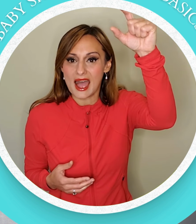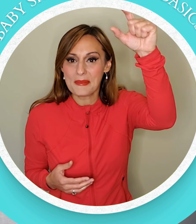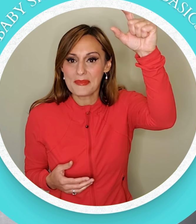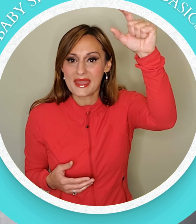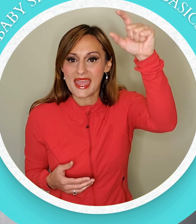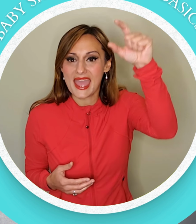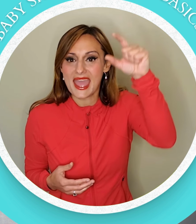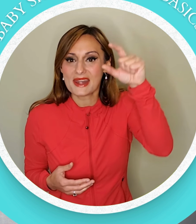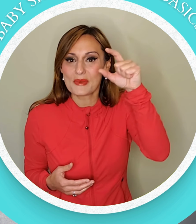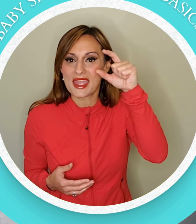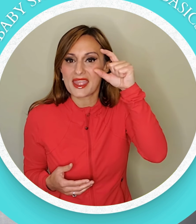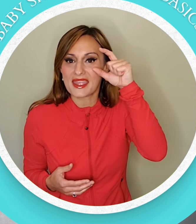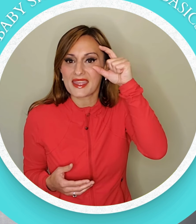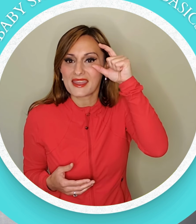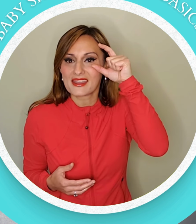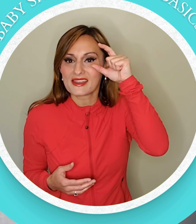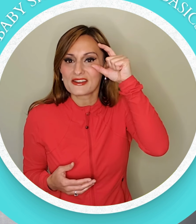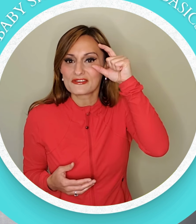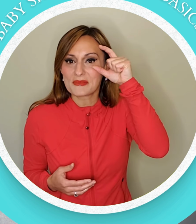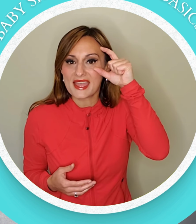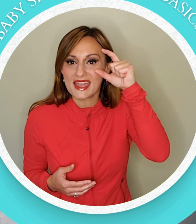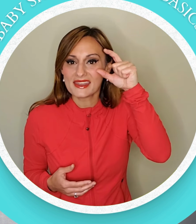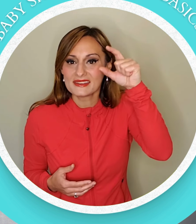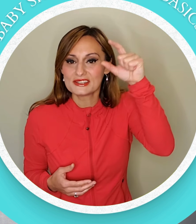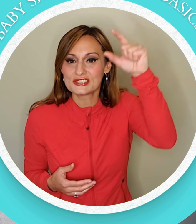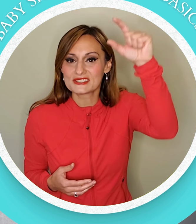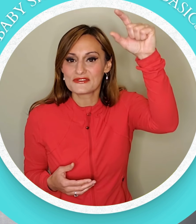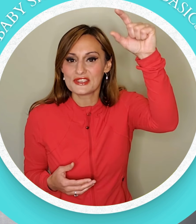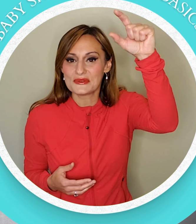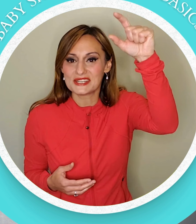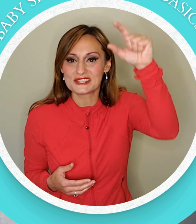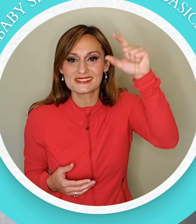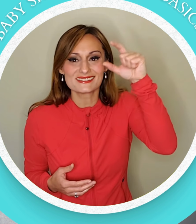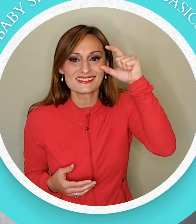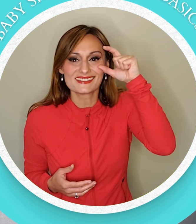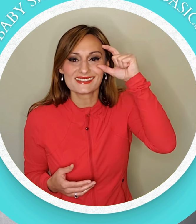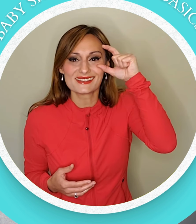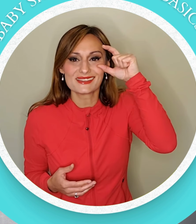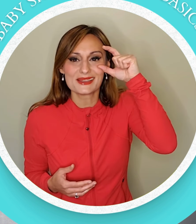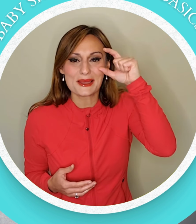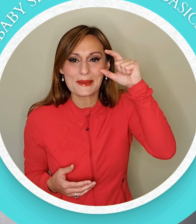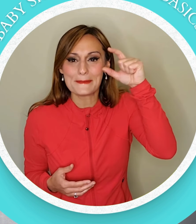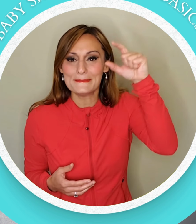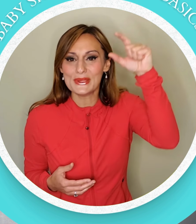then up and away from the head just a few inches.